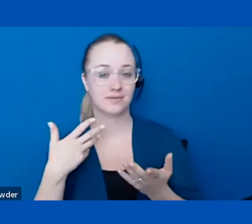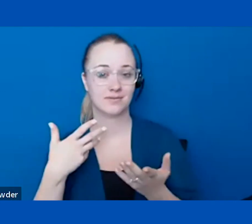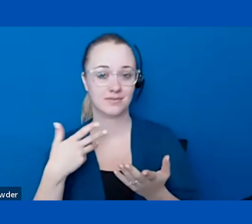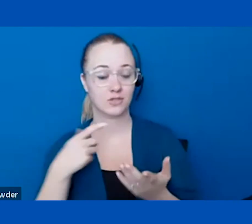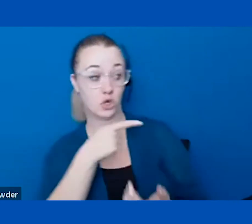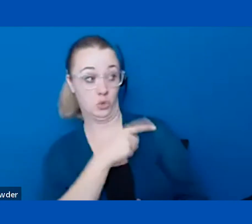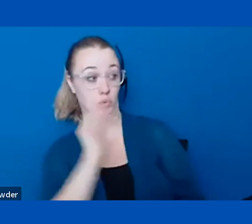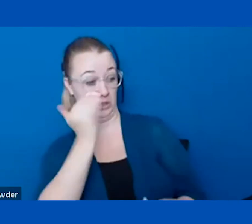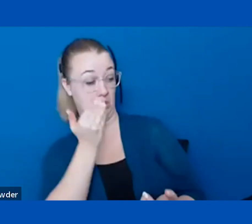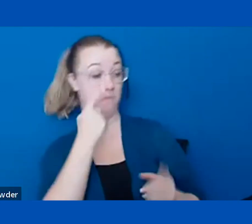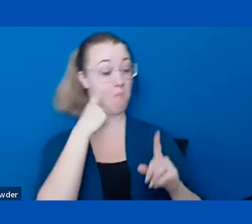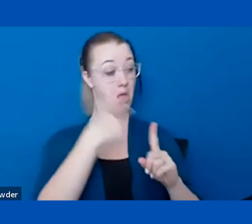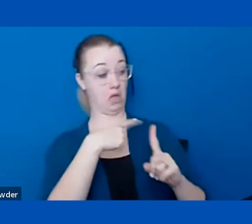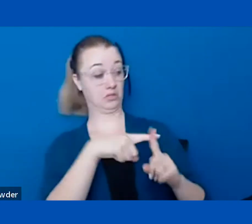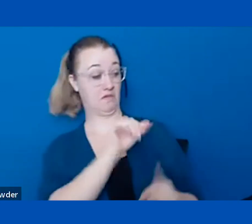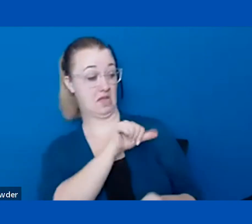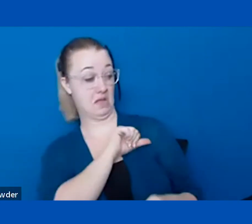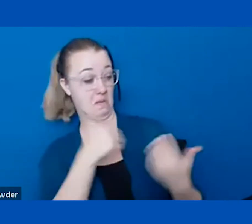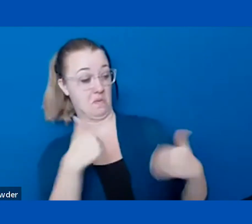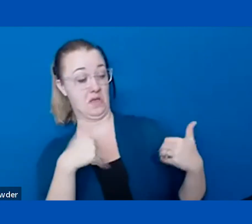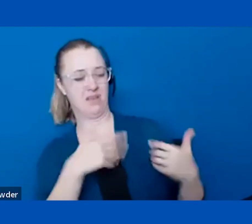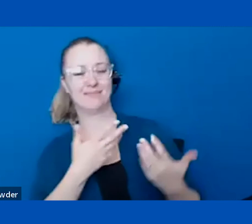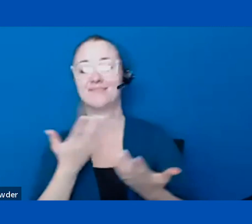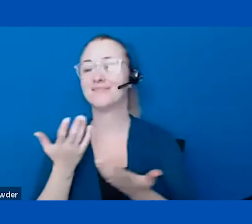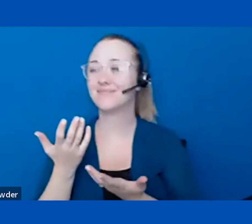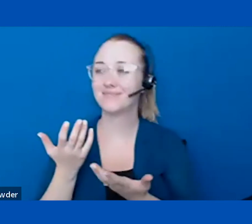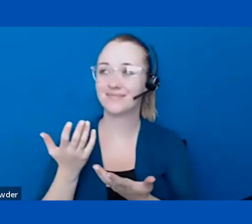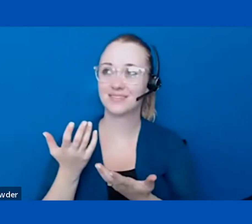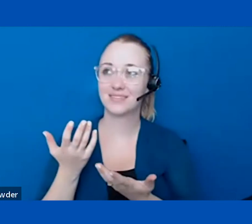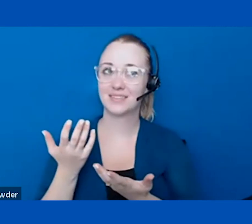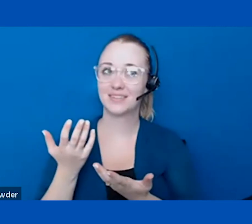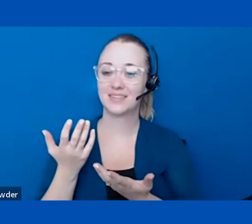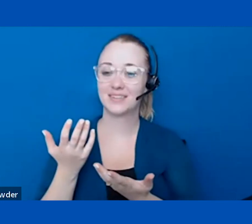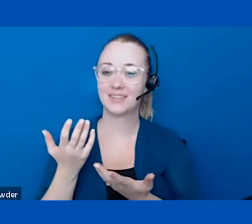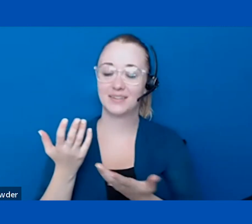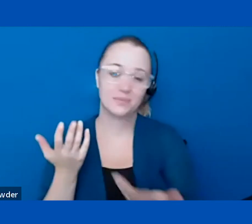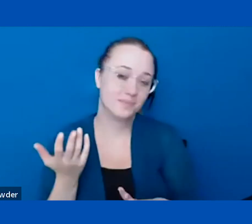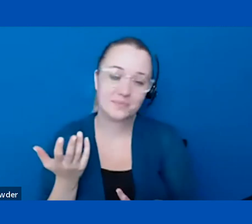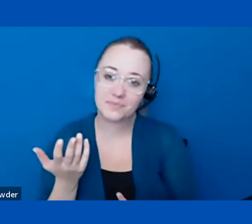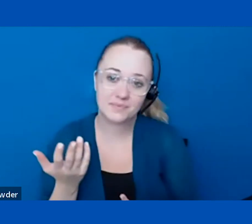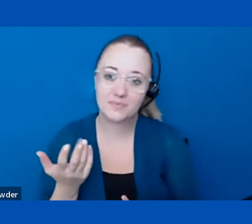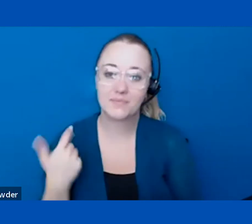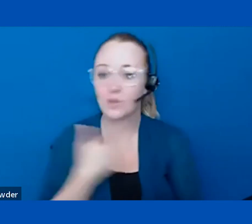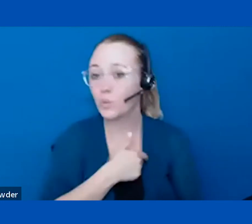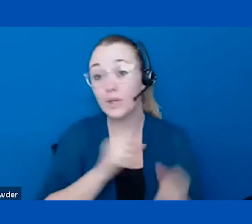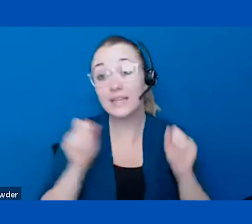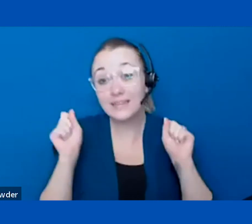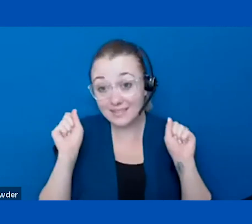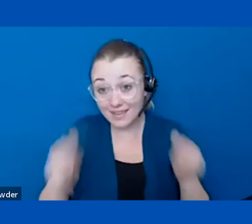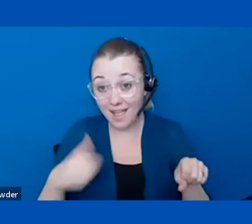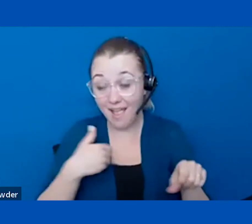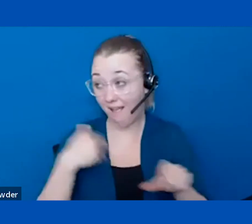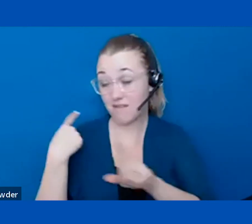Those types of things. It's like, well, there is the fact that we can be, a positive character,